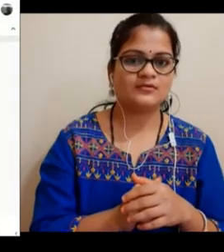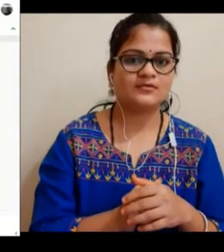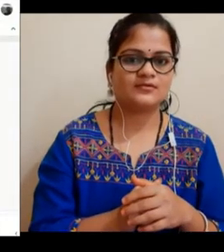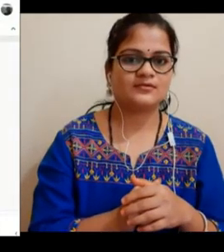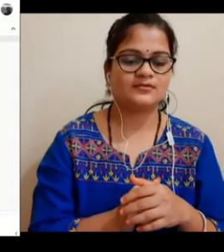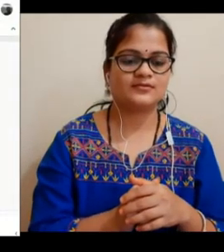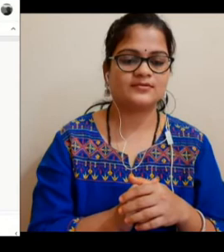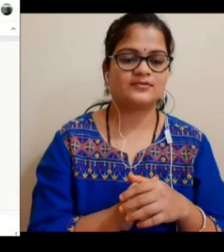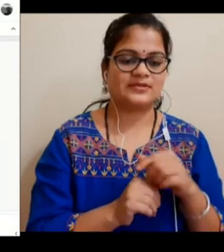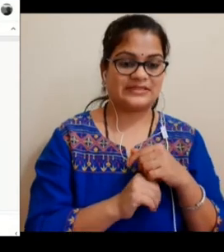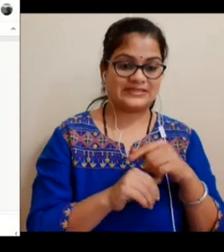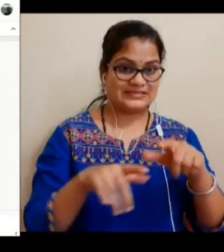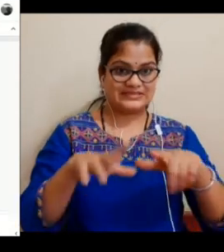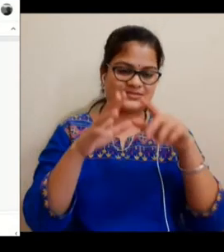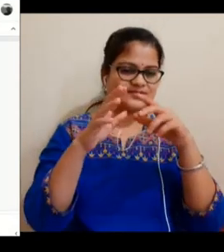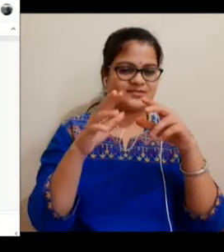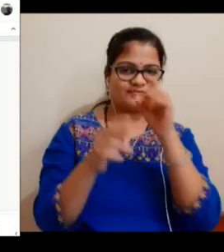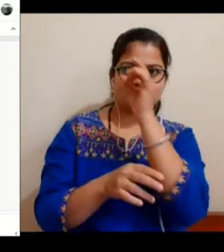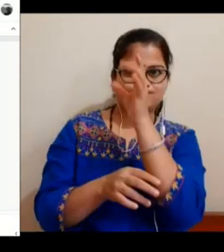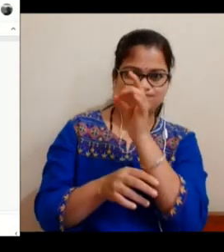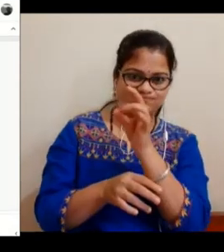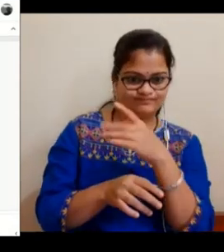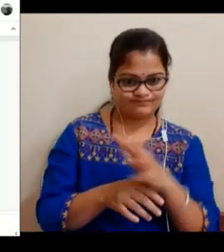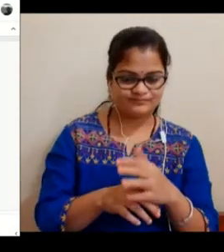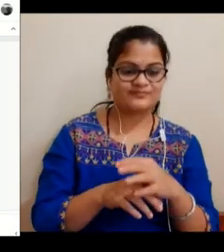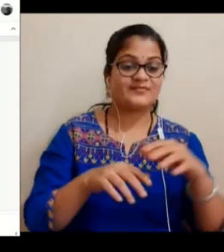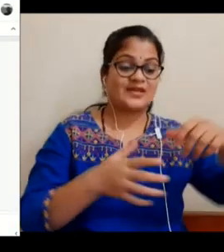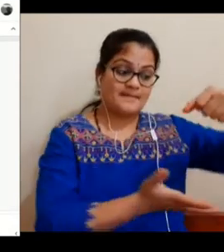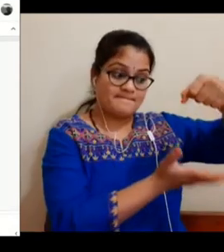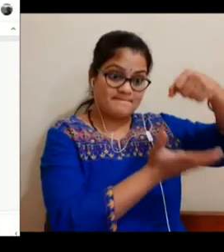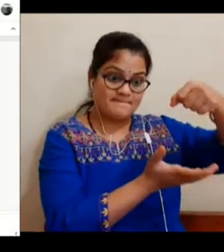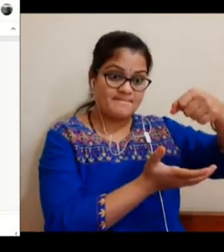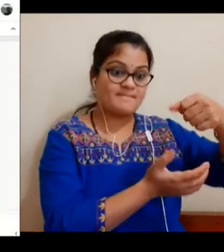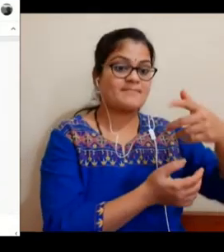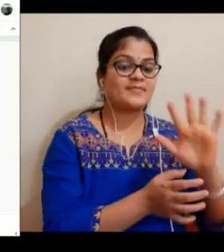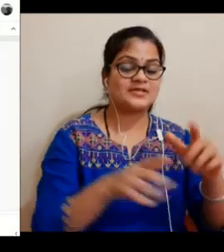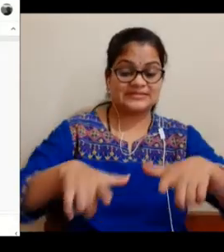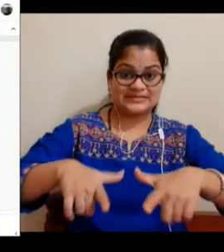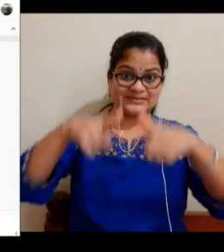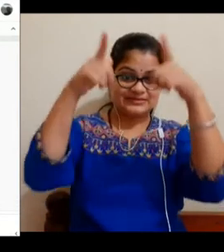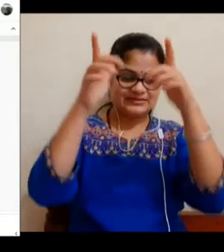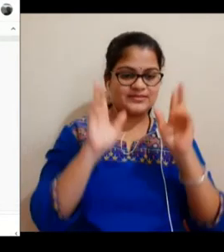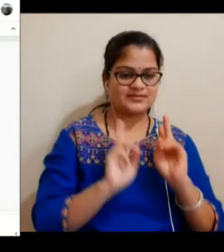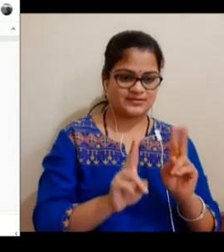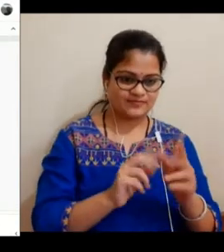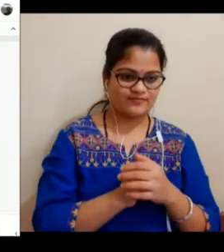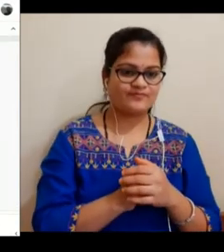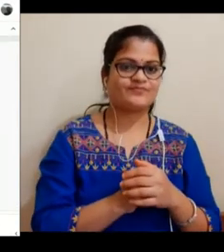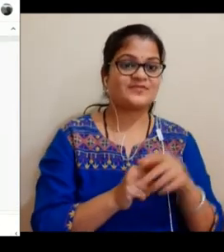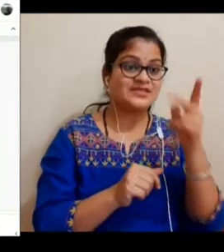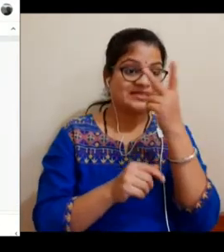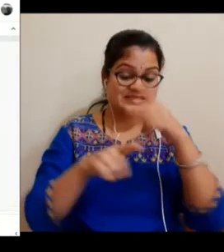to delete everything else except the basket and the tree. And I'm going to try